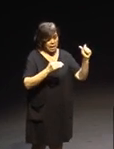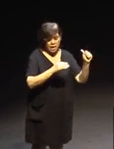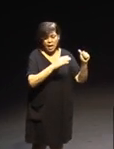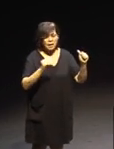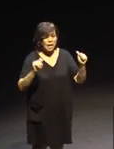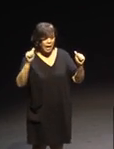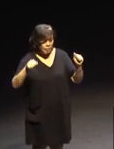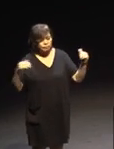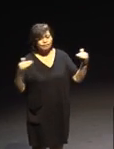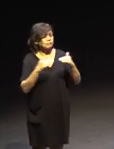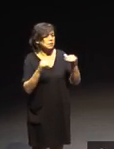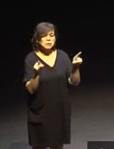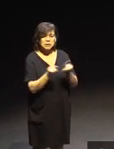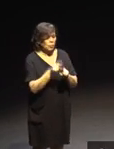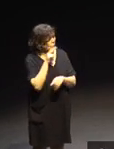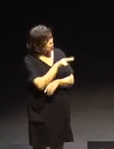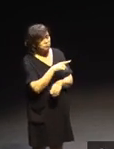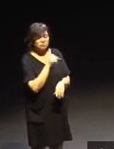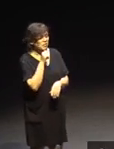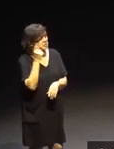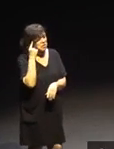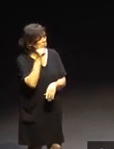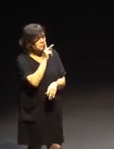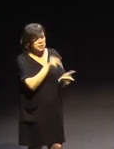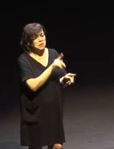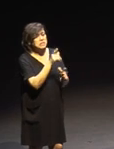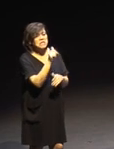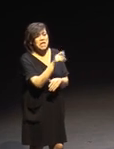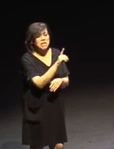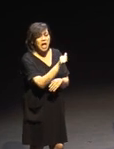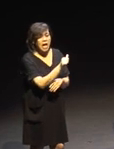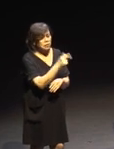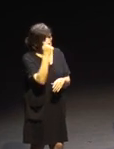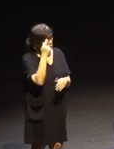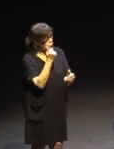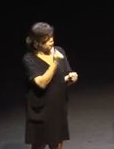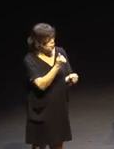it was a work by someone who was disabled. I just liked it because it was a work. It was good.